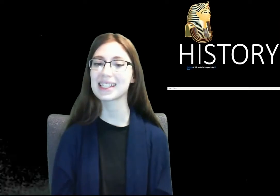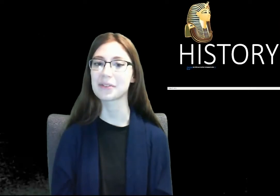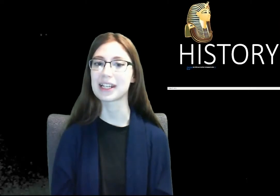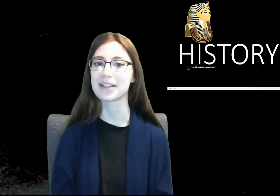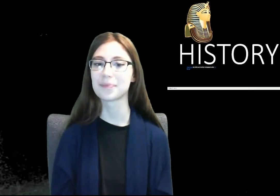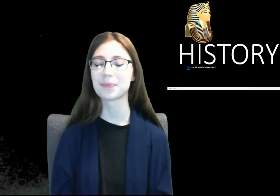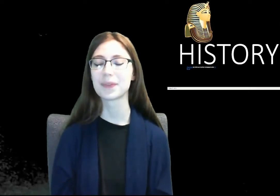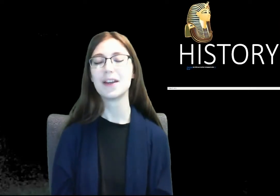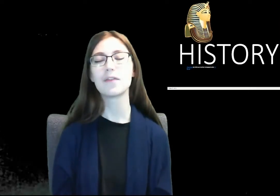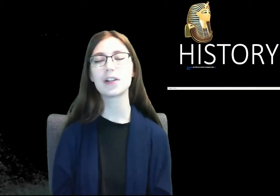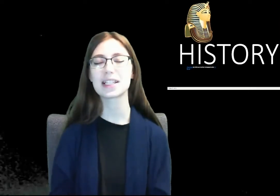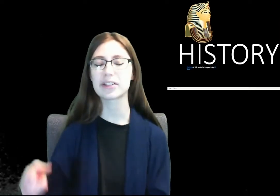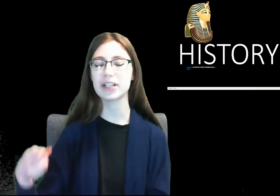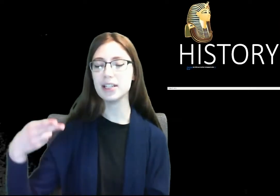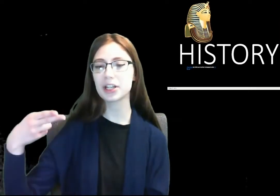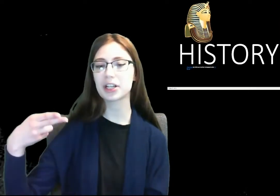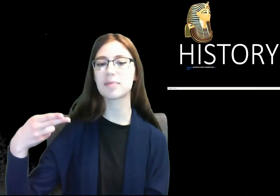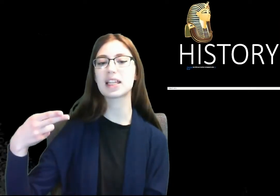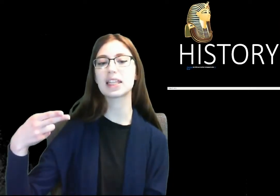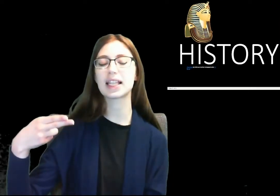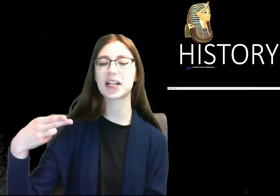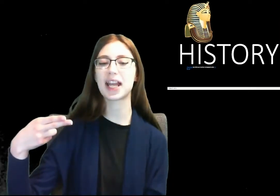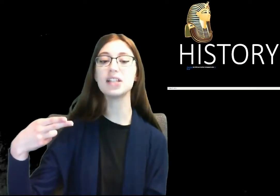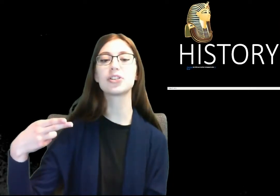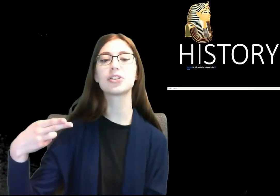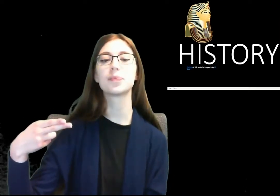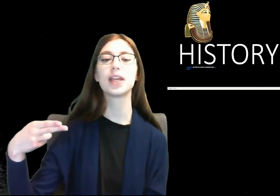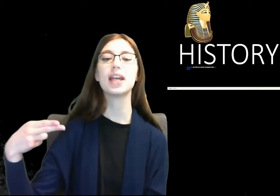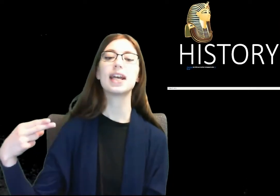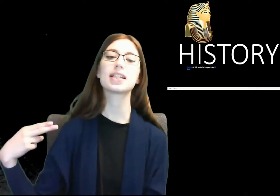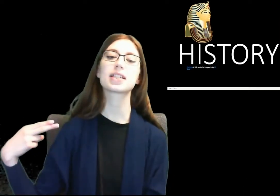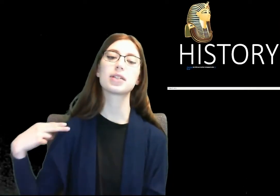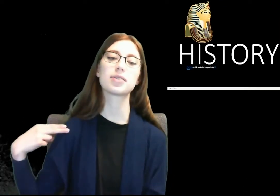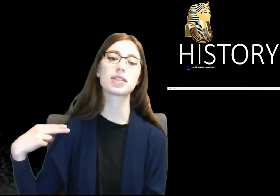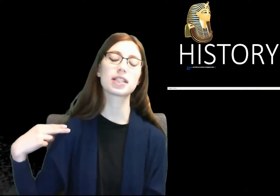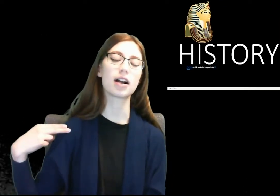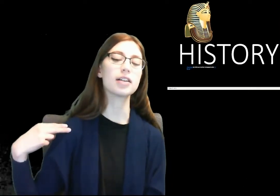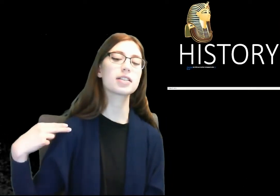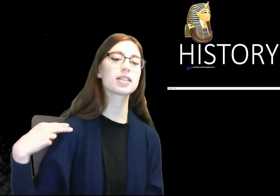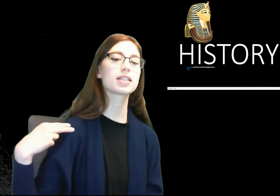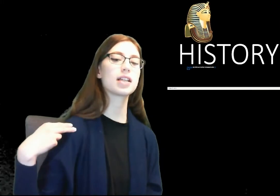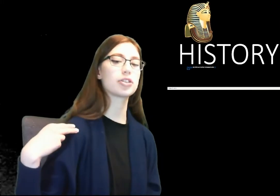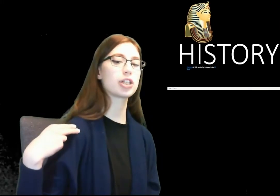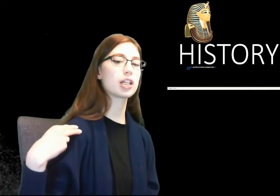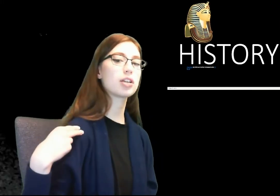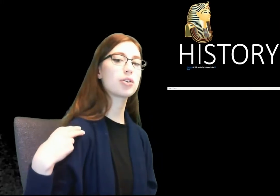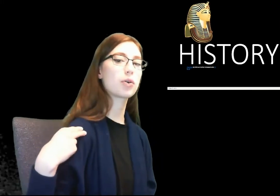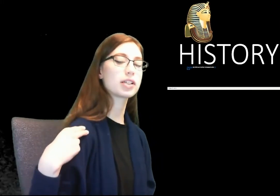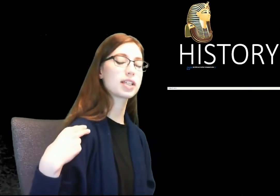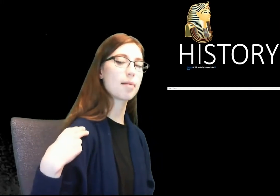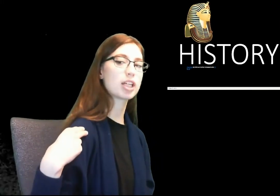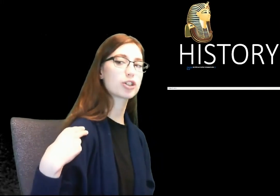History. For history, you're going to make the letter H. It is going to start touching your dominant